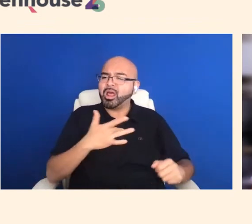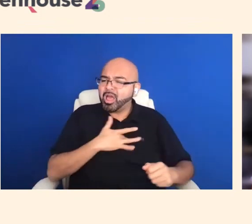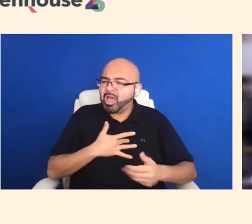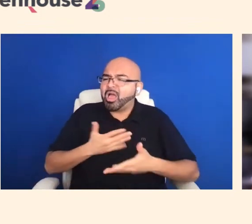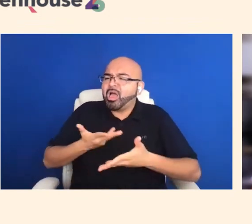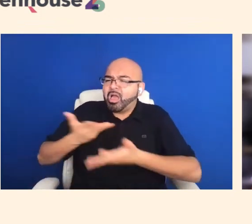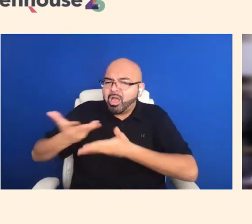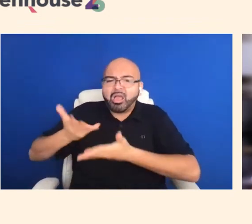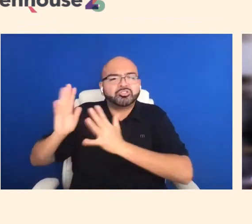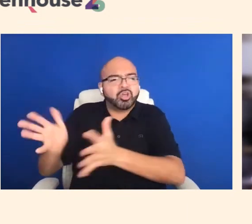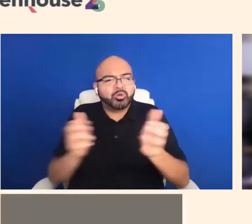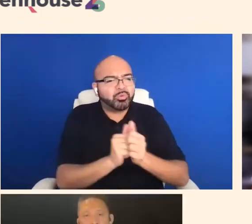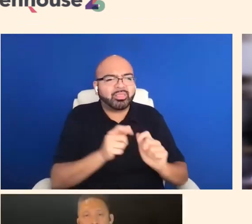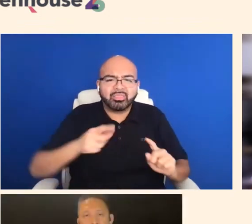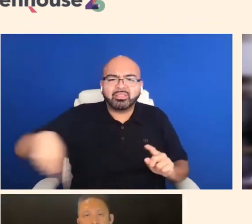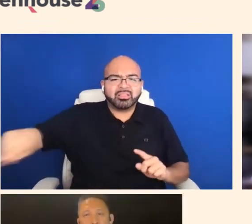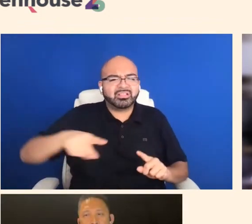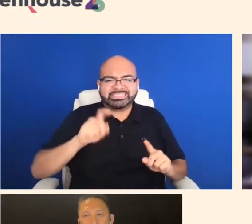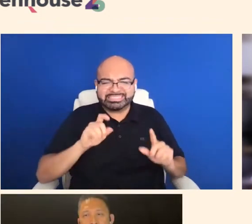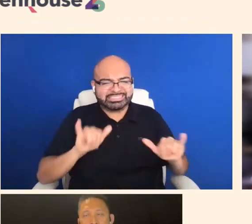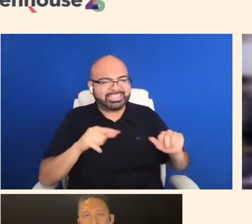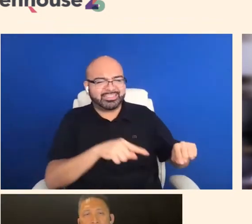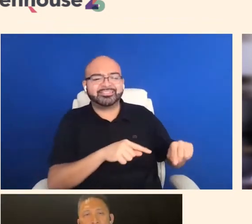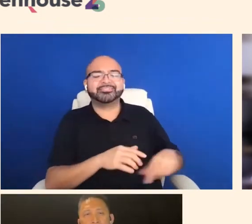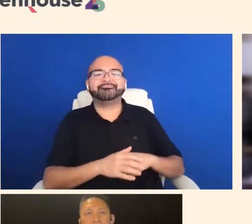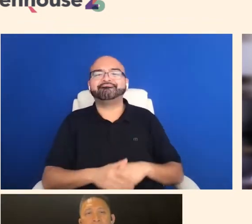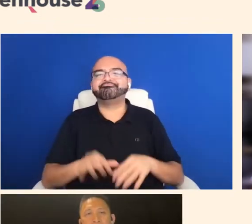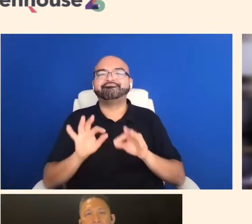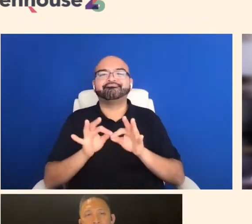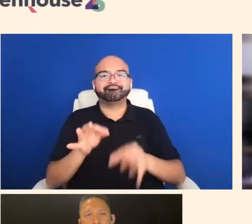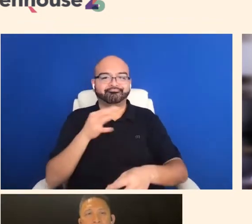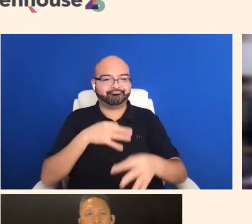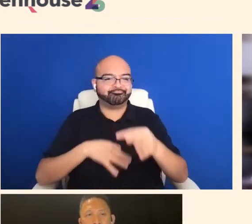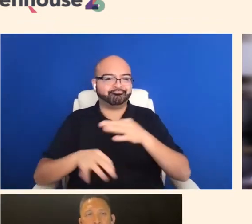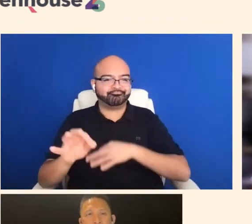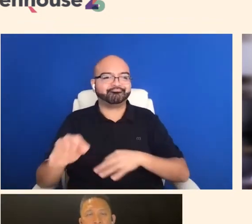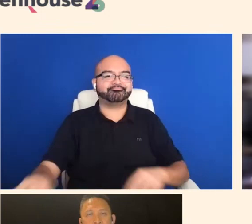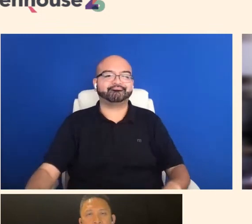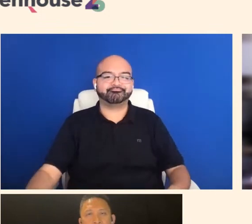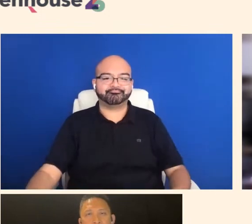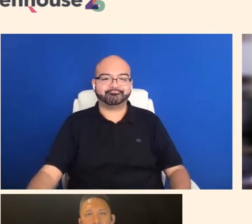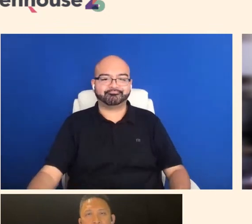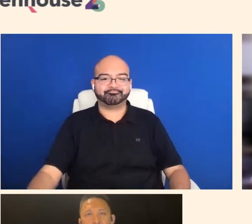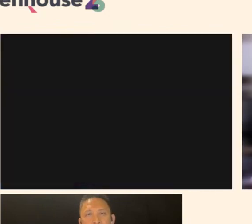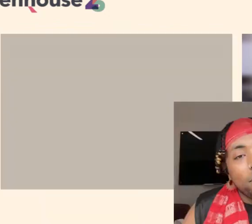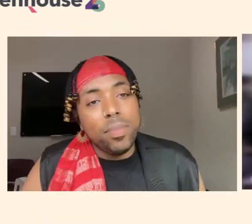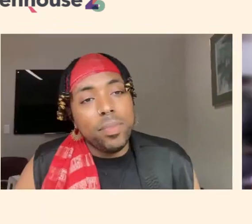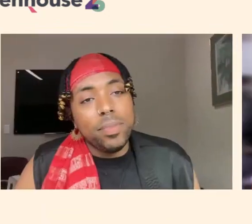Yeah.